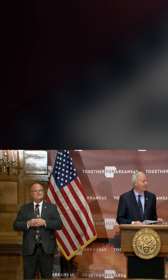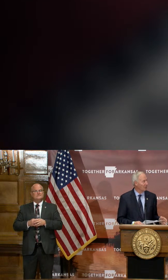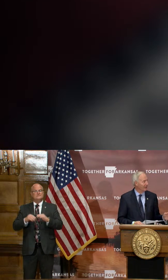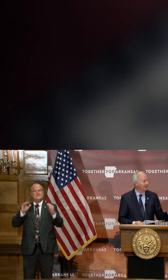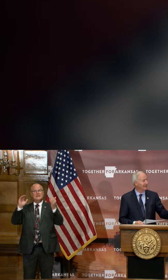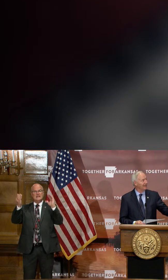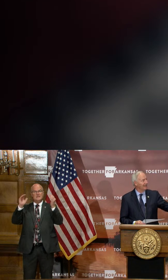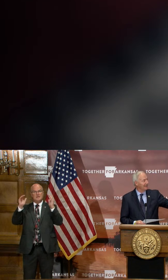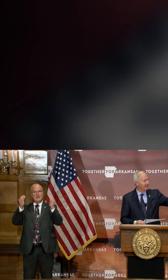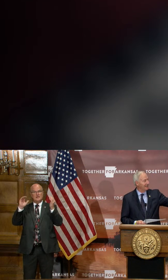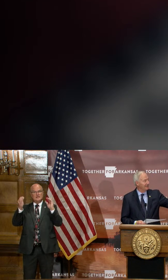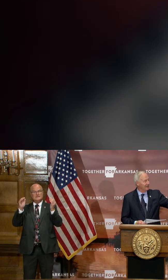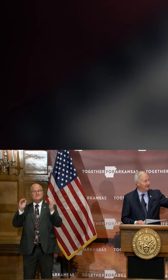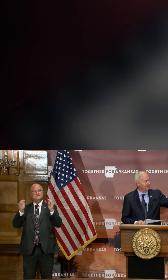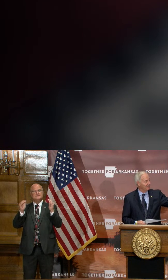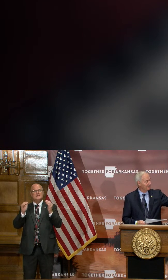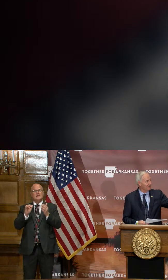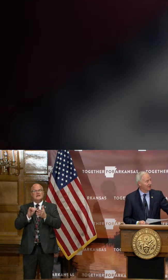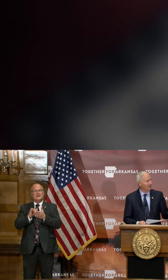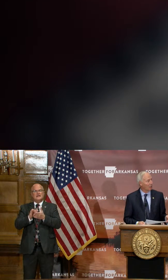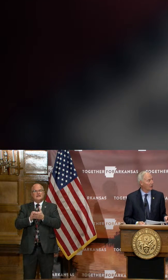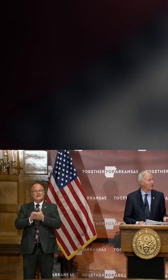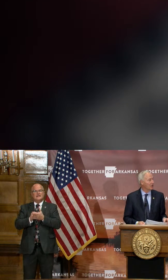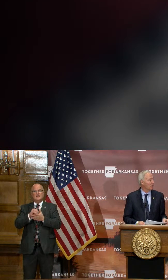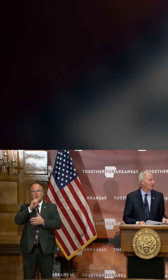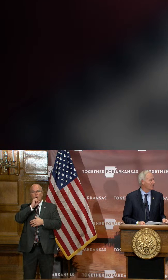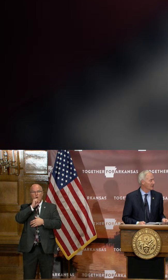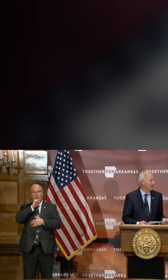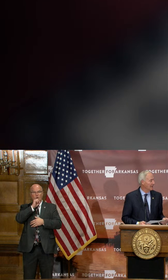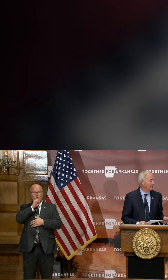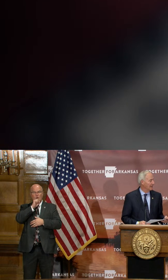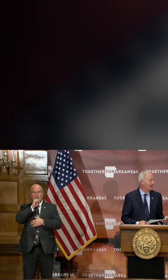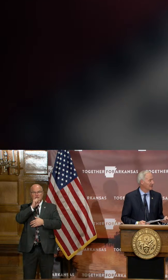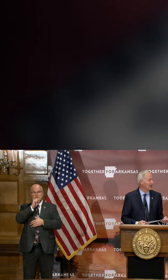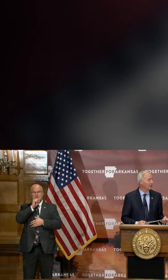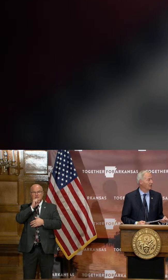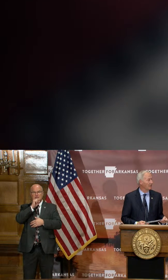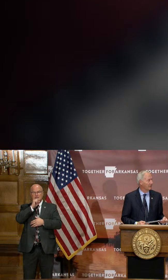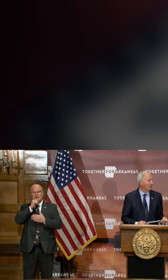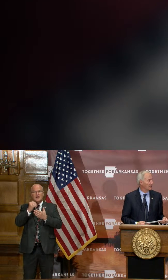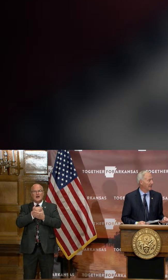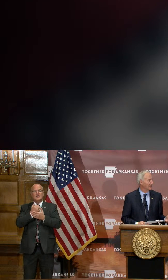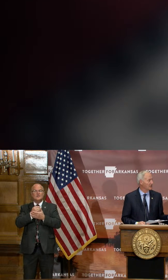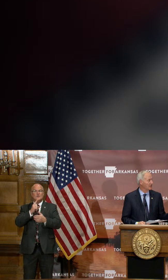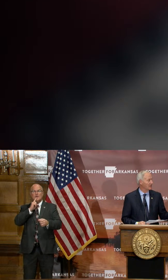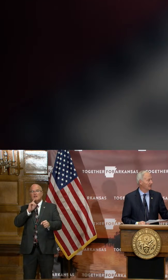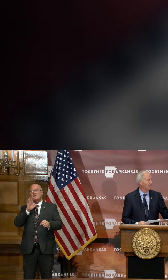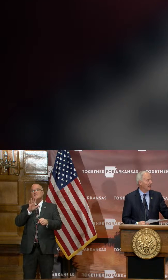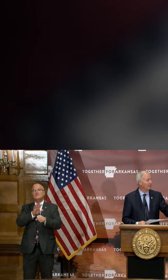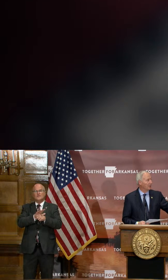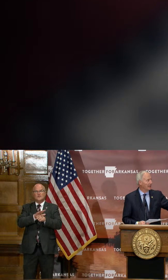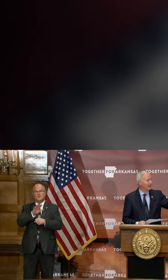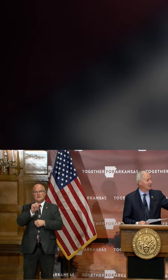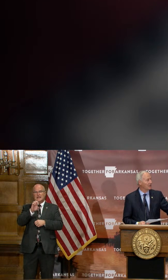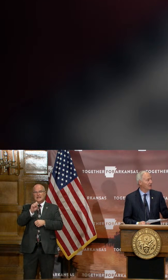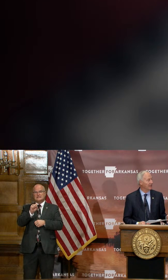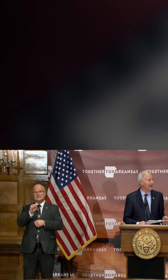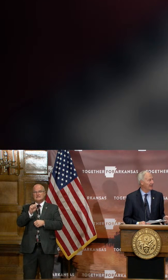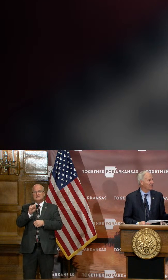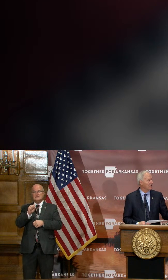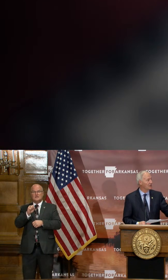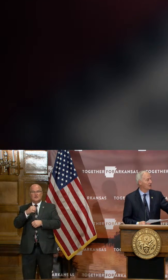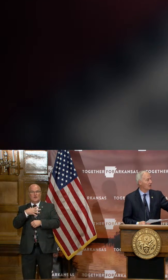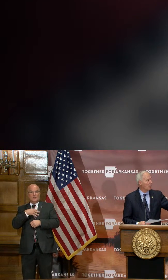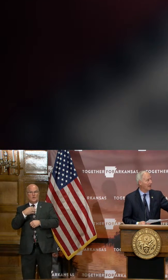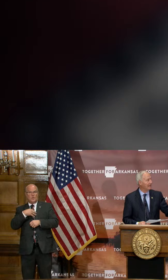comparative standpoint. The orange, of course, is our new confirmed cases, the probable cases on